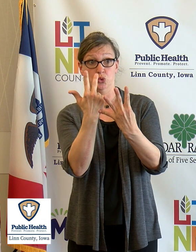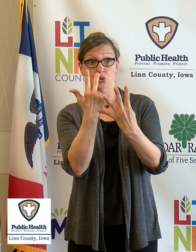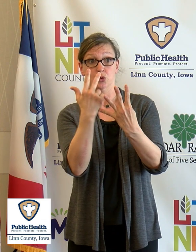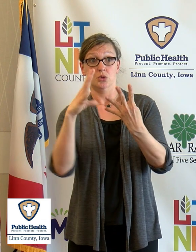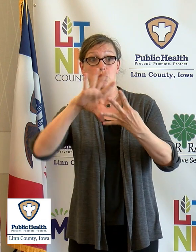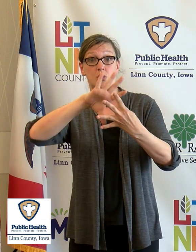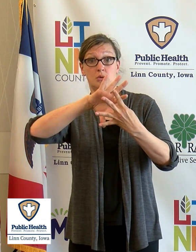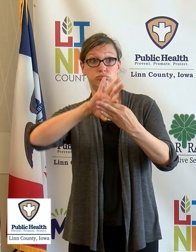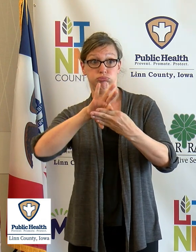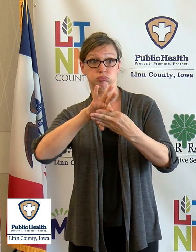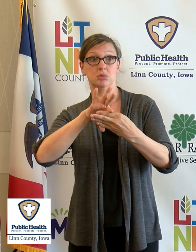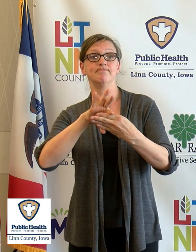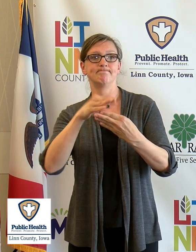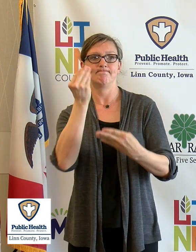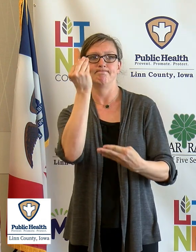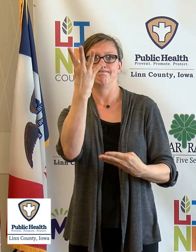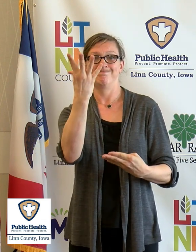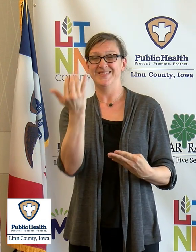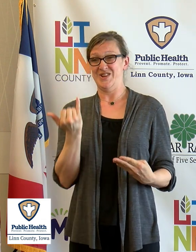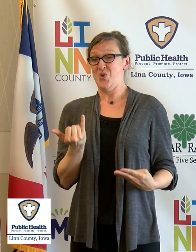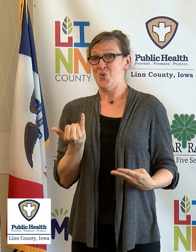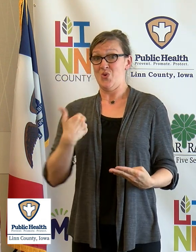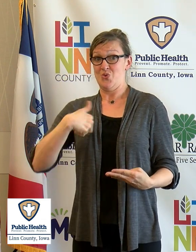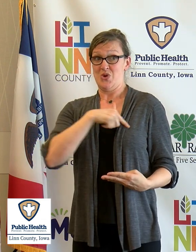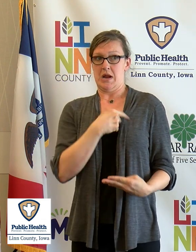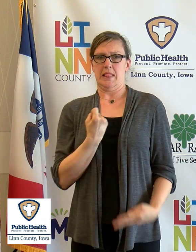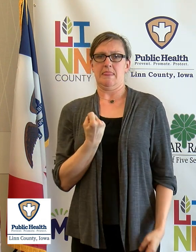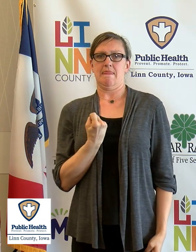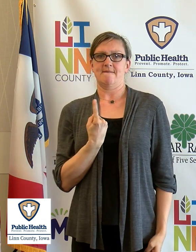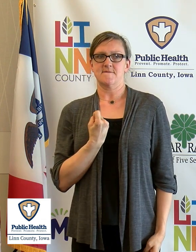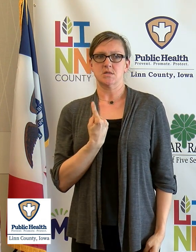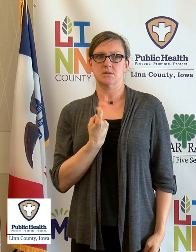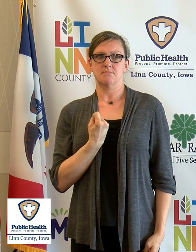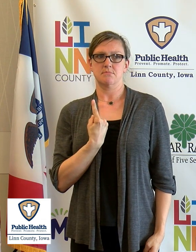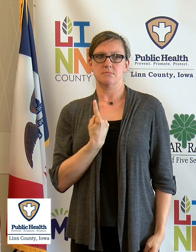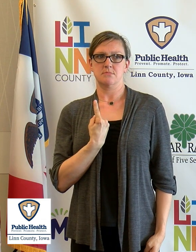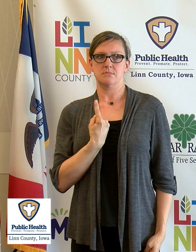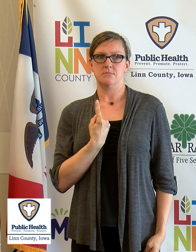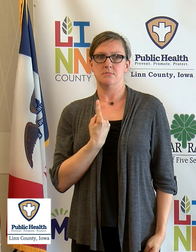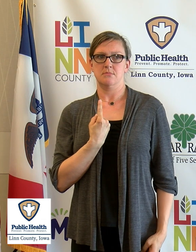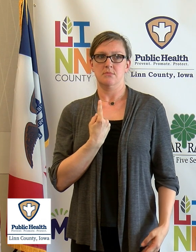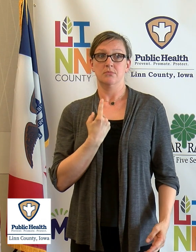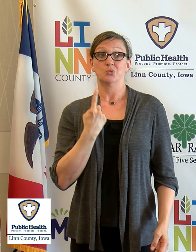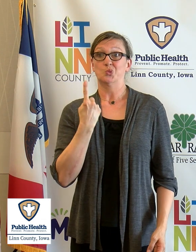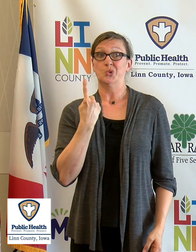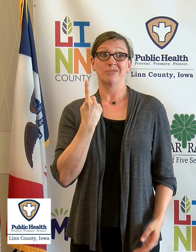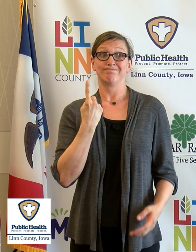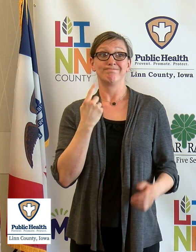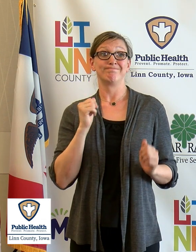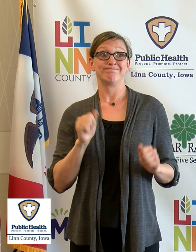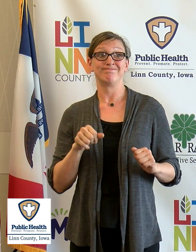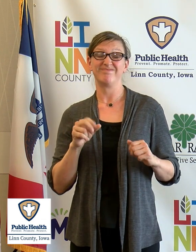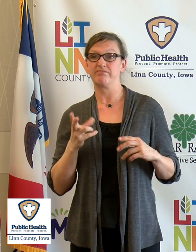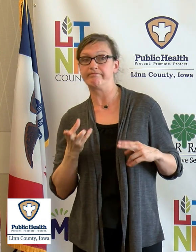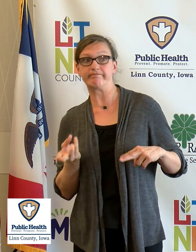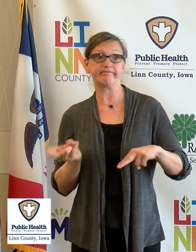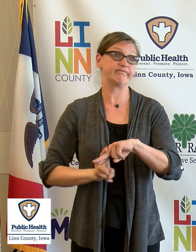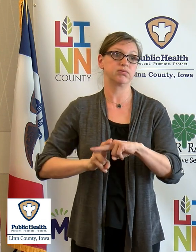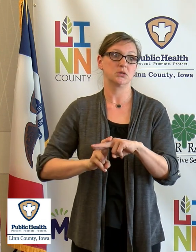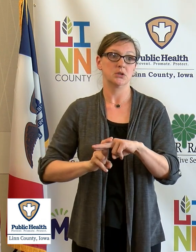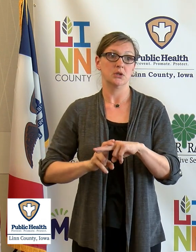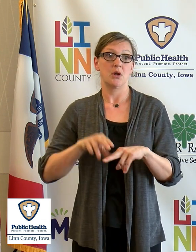11, and the only way this number could increase is if we have more outbreaks at long-term care